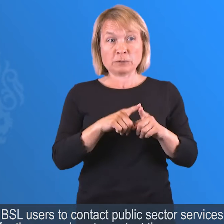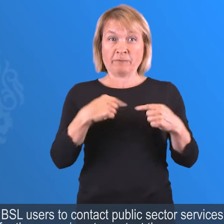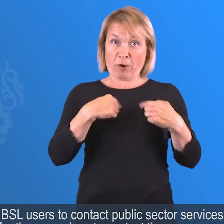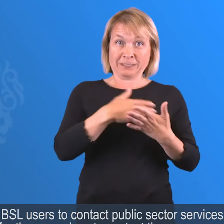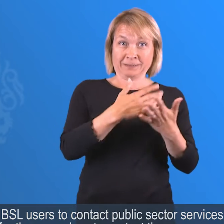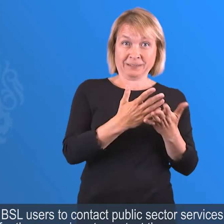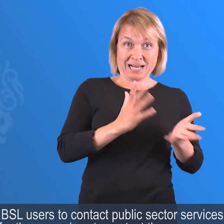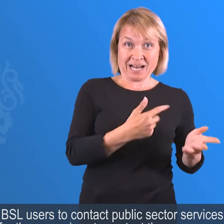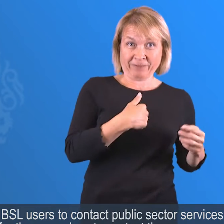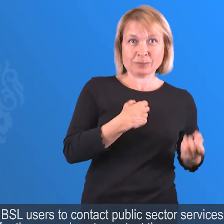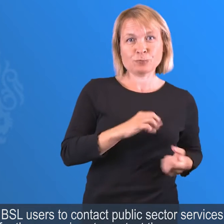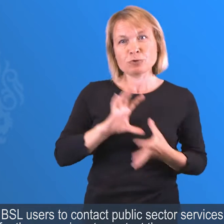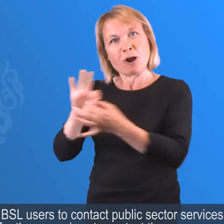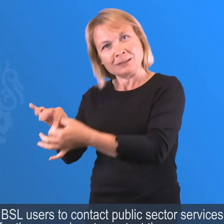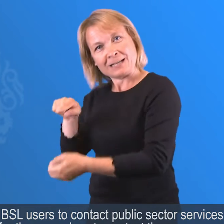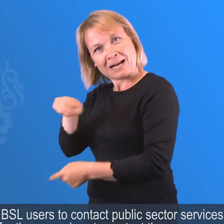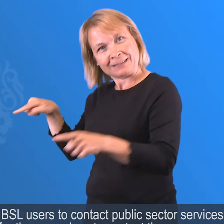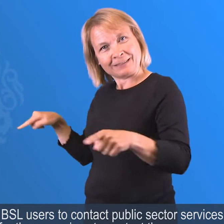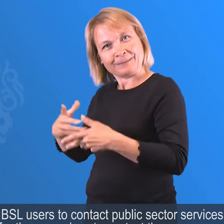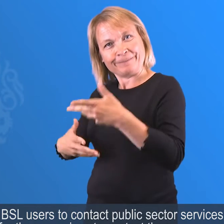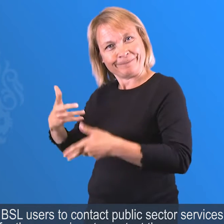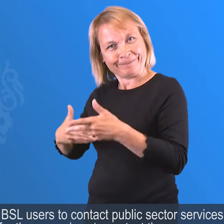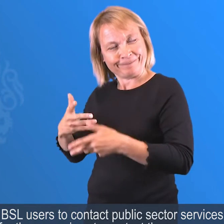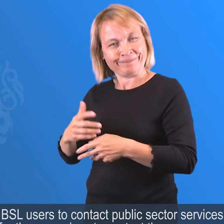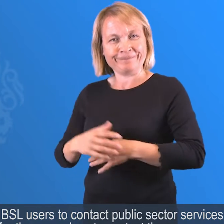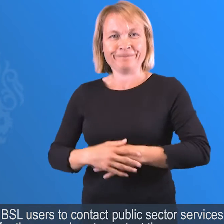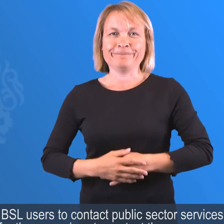sector services and for these services to contact them.